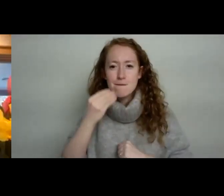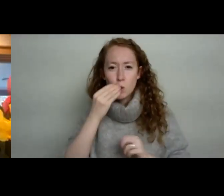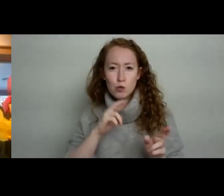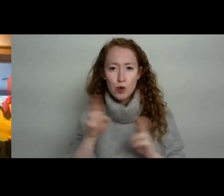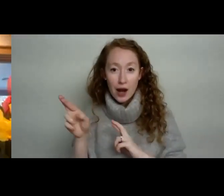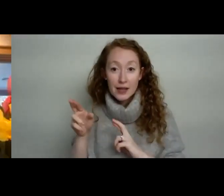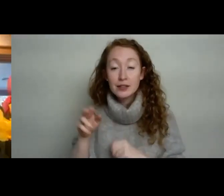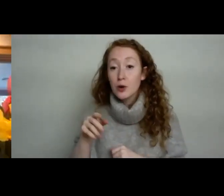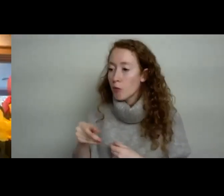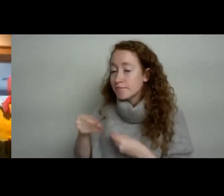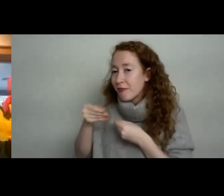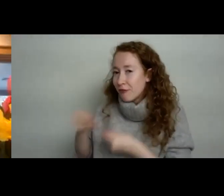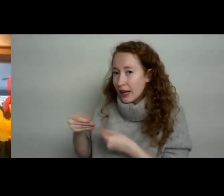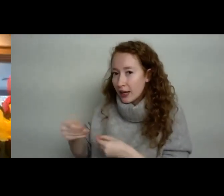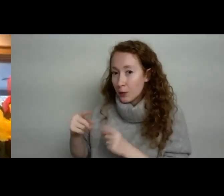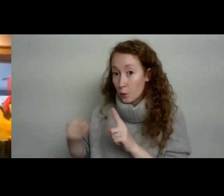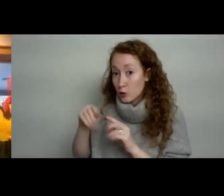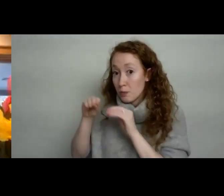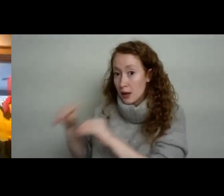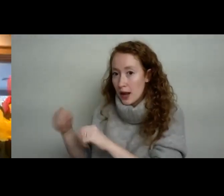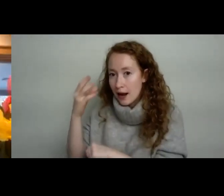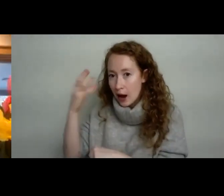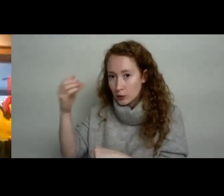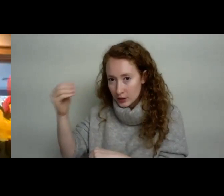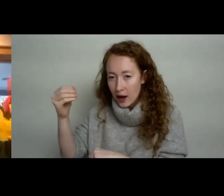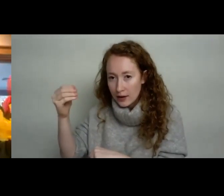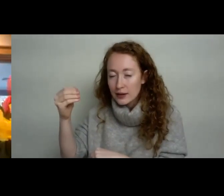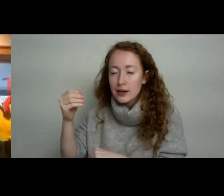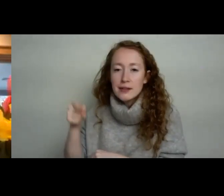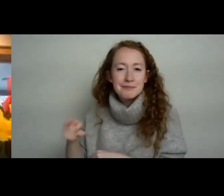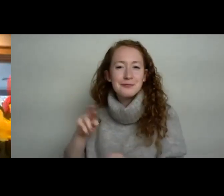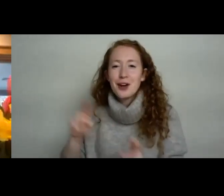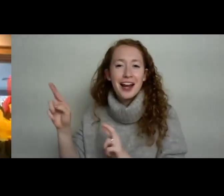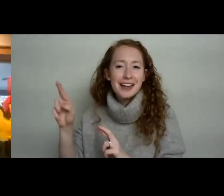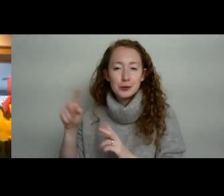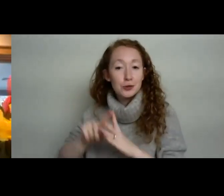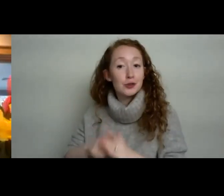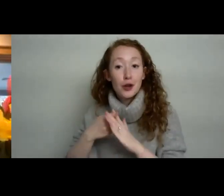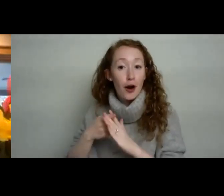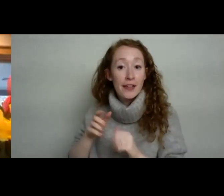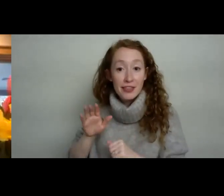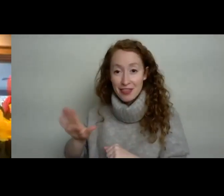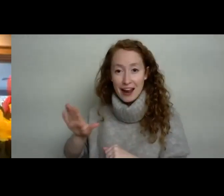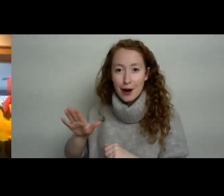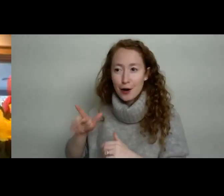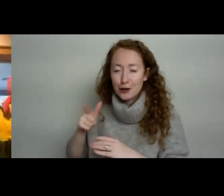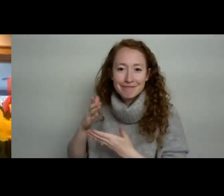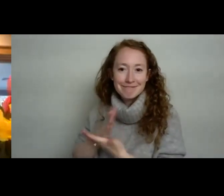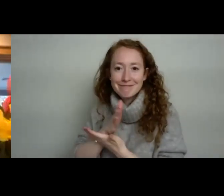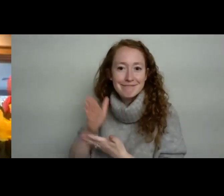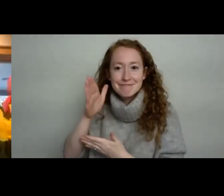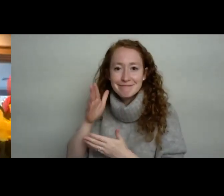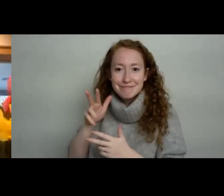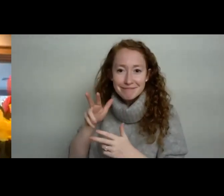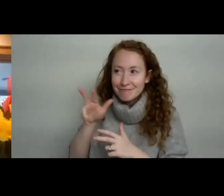that much more abundance. So yes, water in all of your seedlings before you're transplanting them. And as much as you can shower them